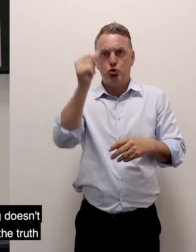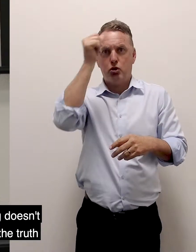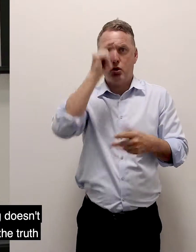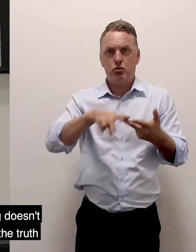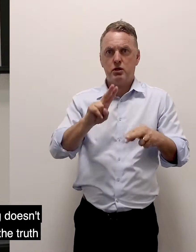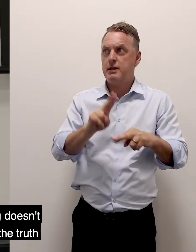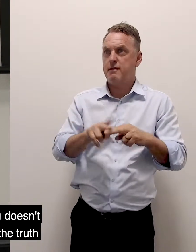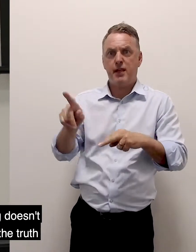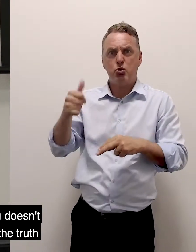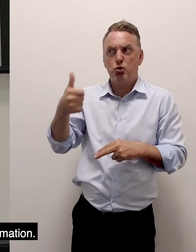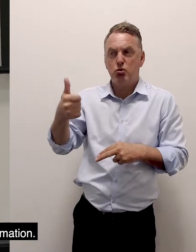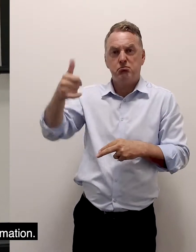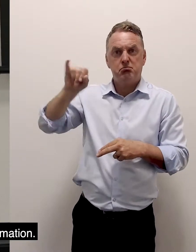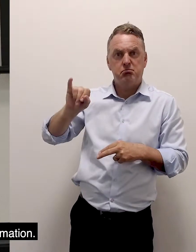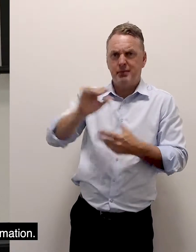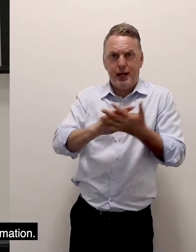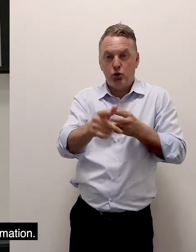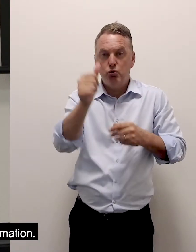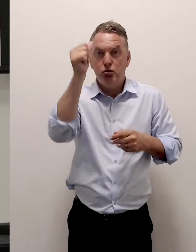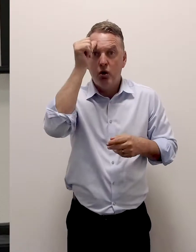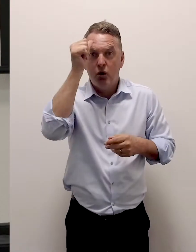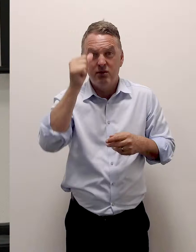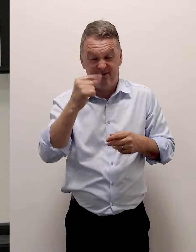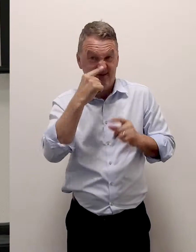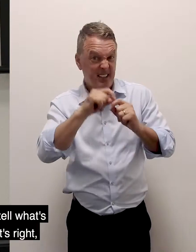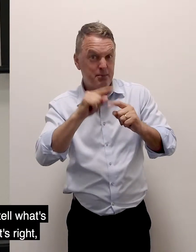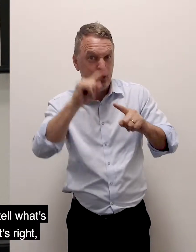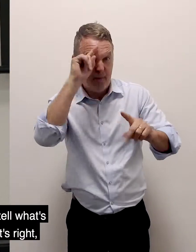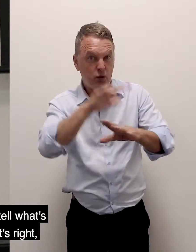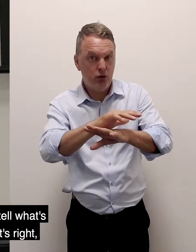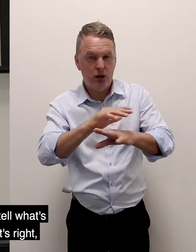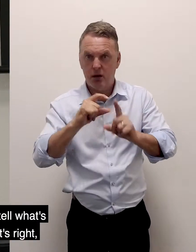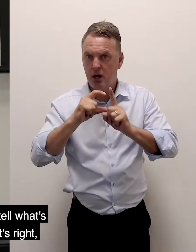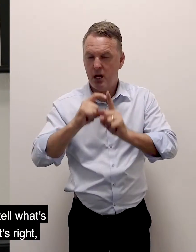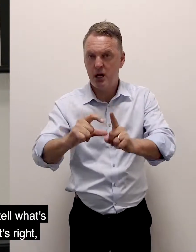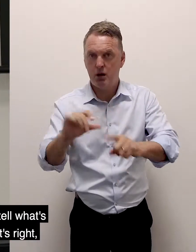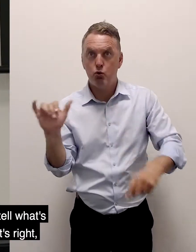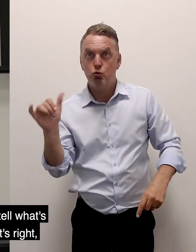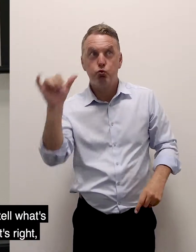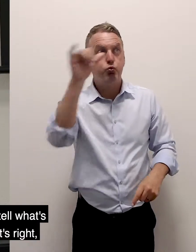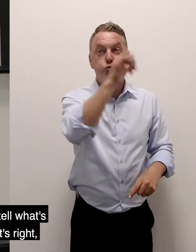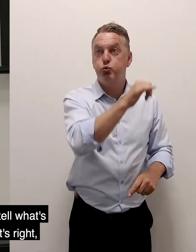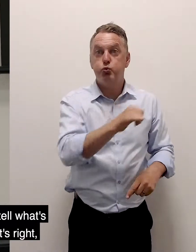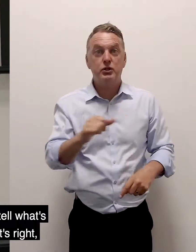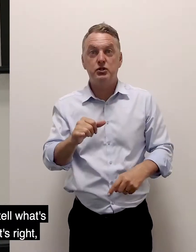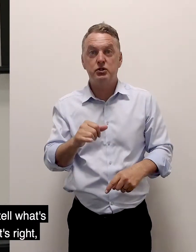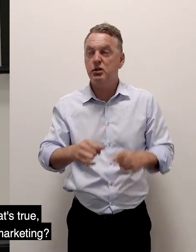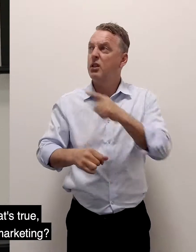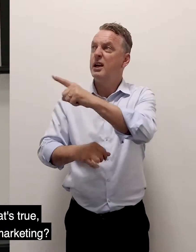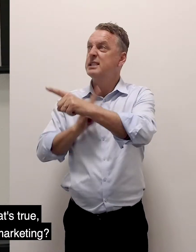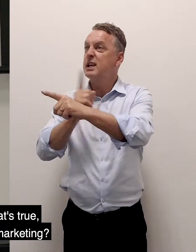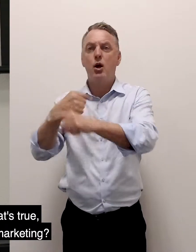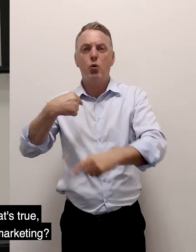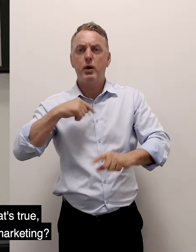advertising doesn't always tell us the truth or all the information. So how do you tell what's good and what's